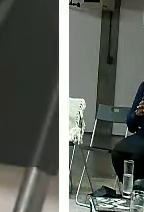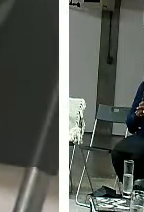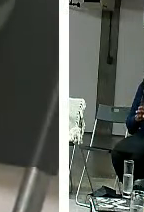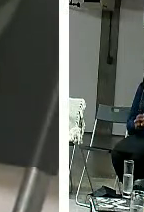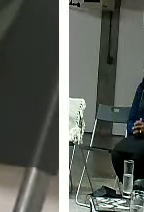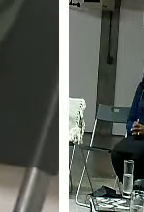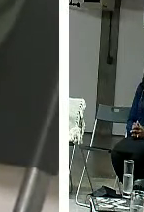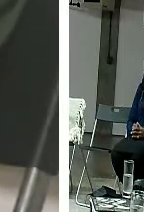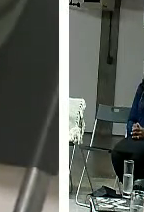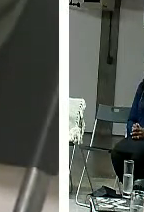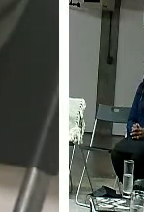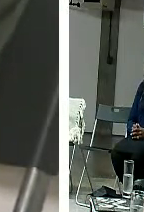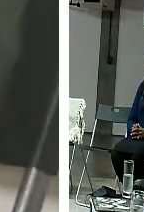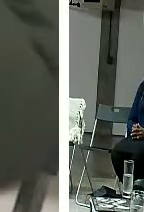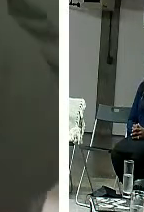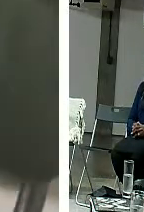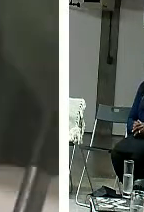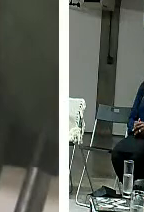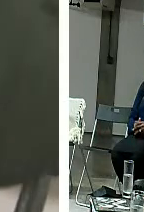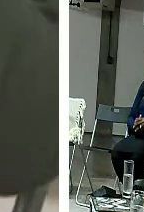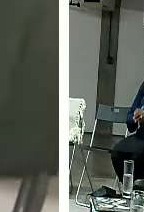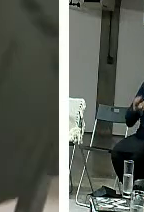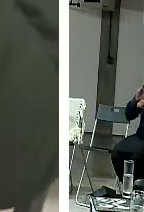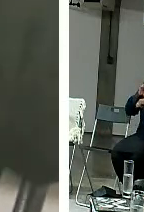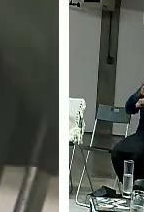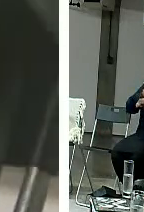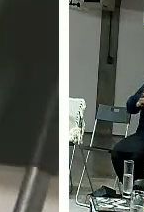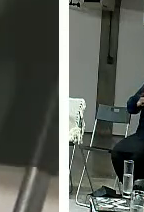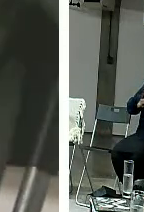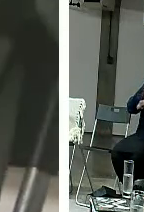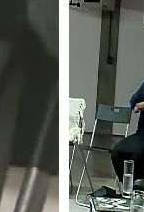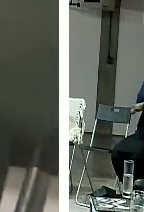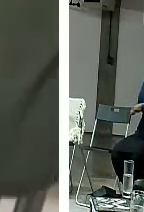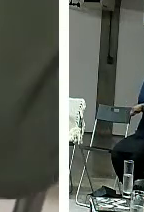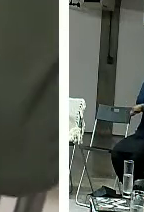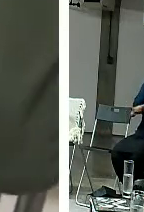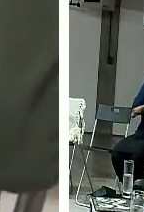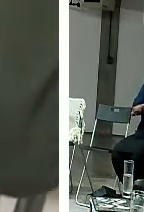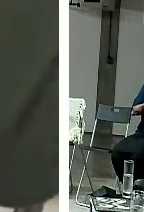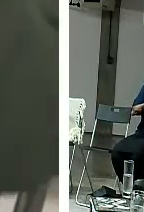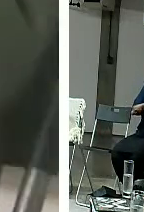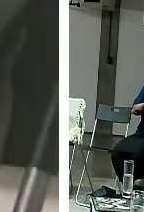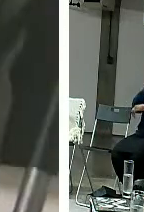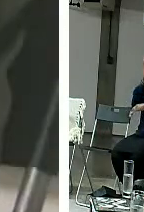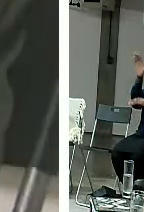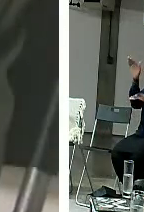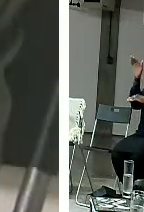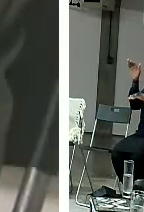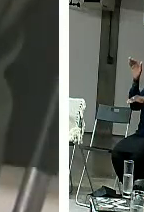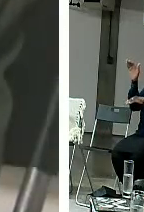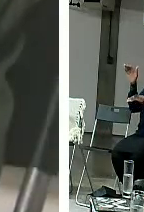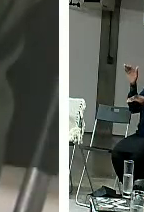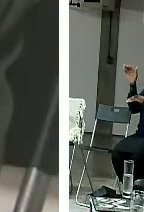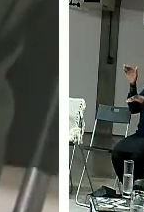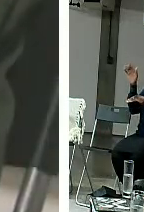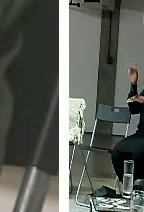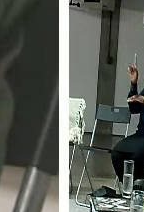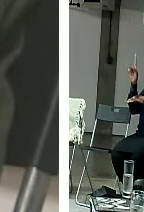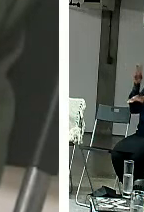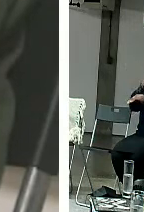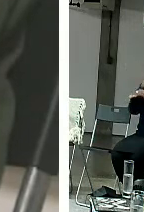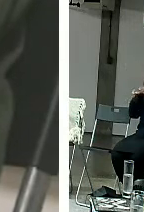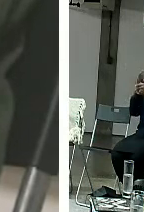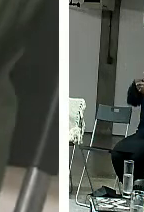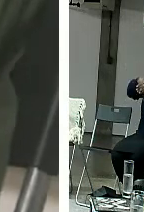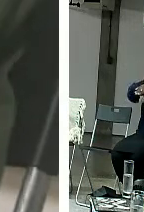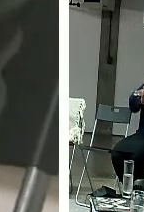all right, was watching. The doctor and nurses were outside while the police were inside